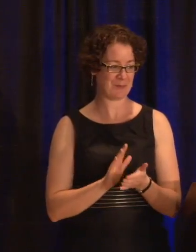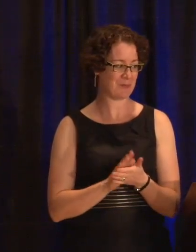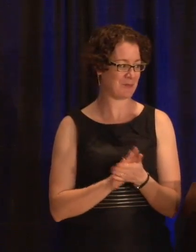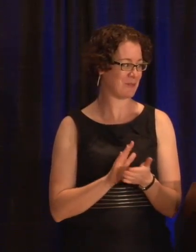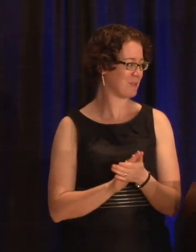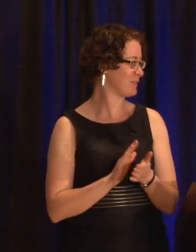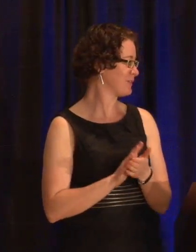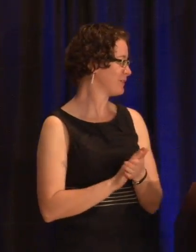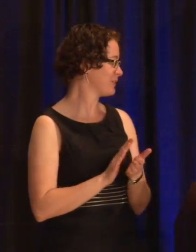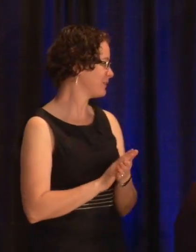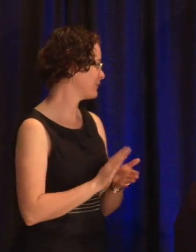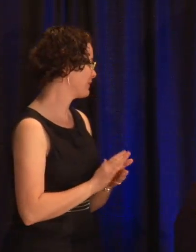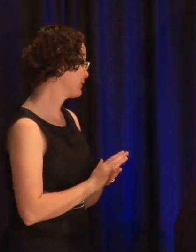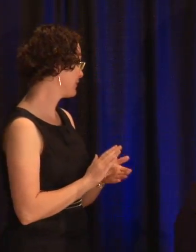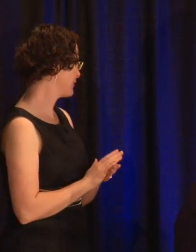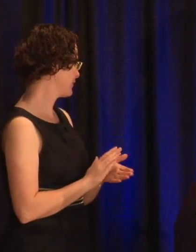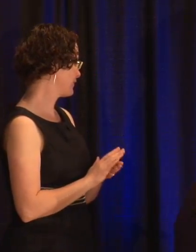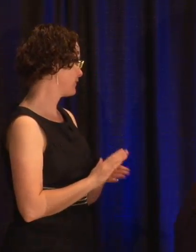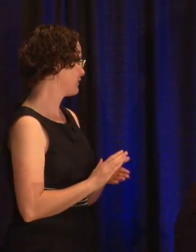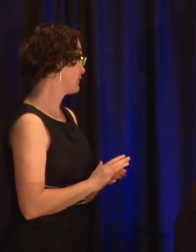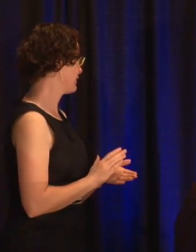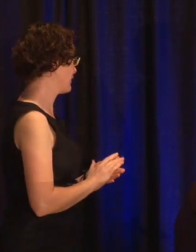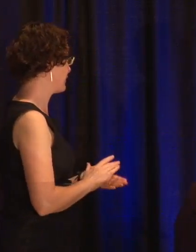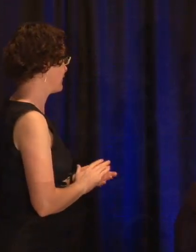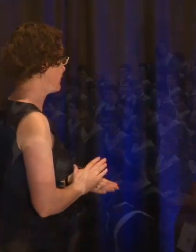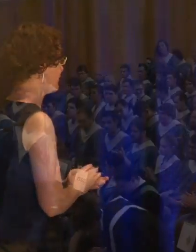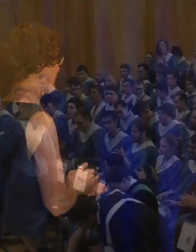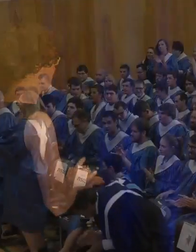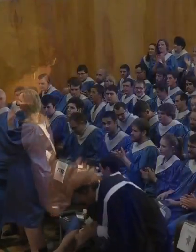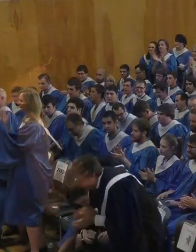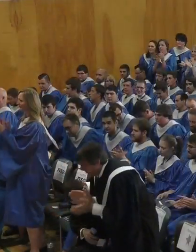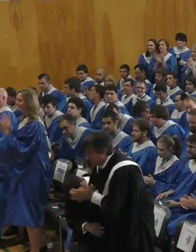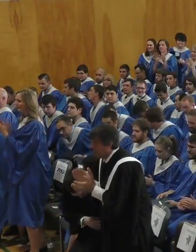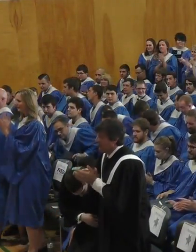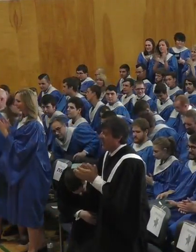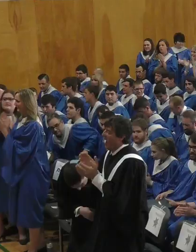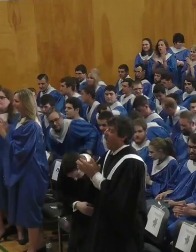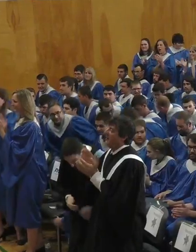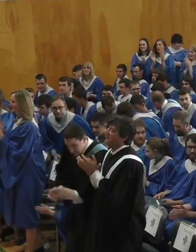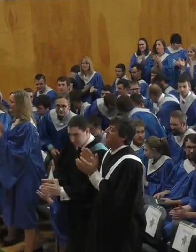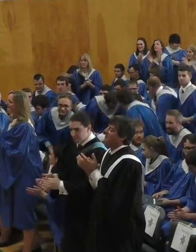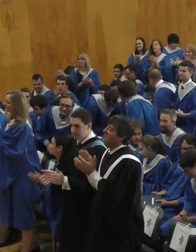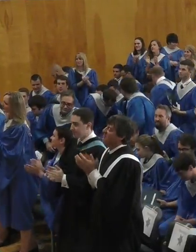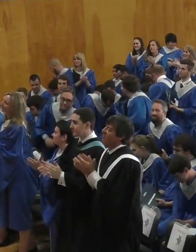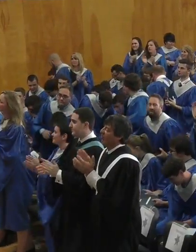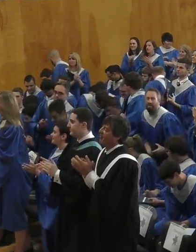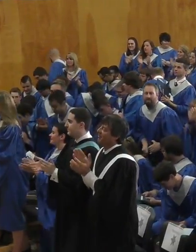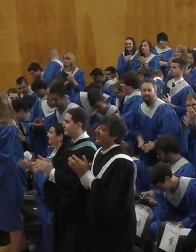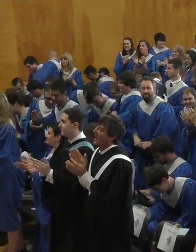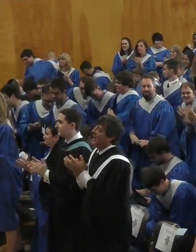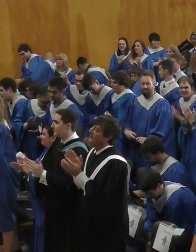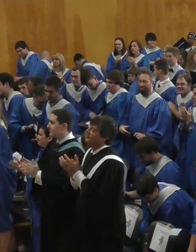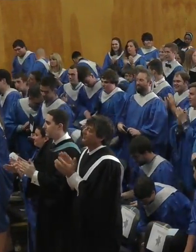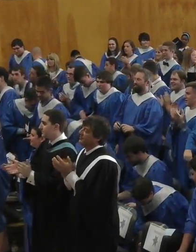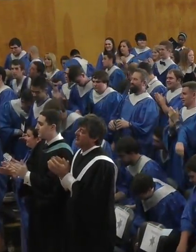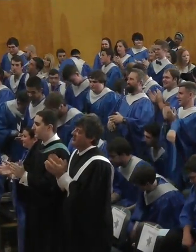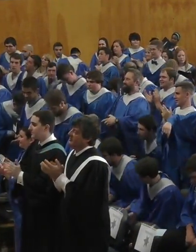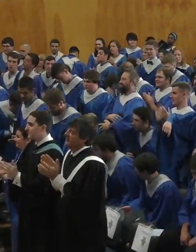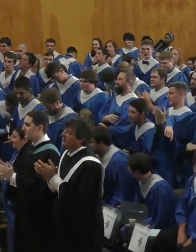That wasn't the right one. That's okay. Yeah, that's good fine. It's lovely. That's good.